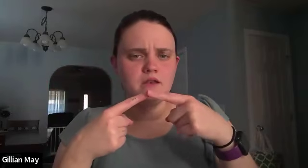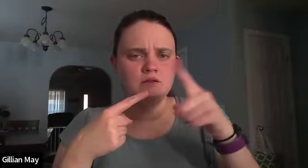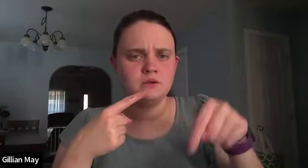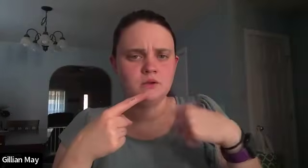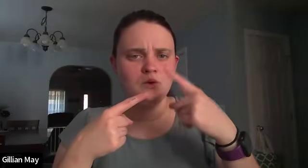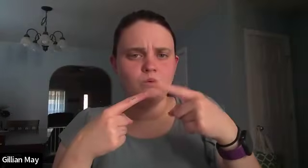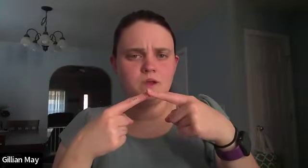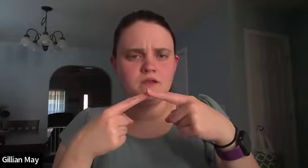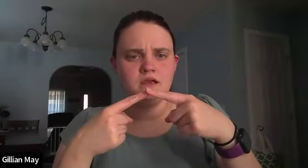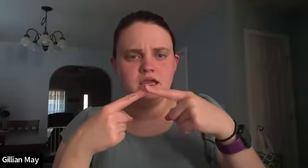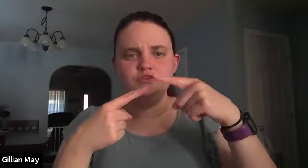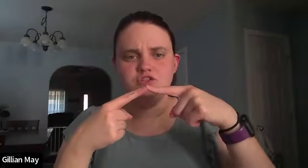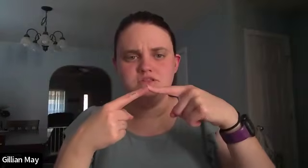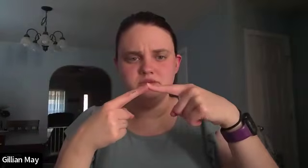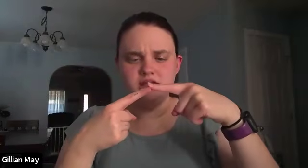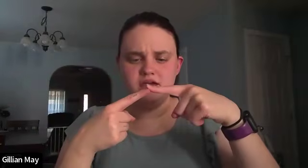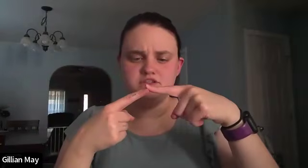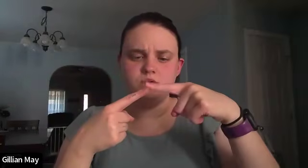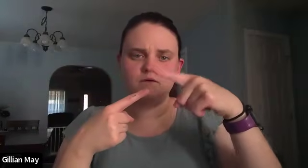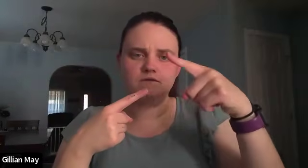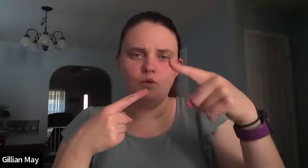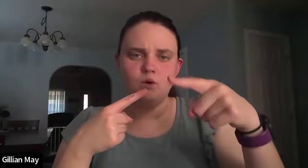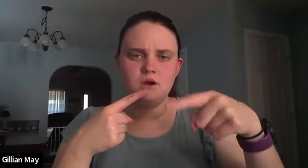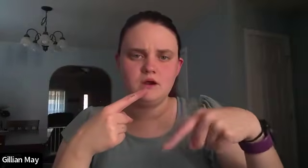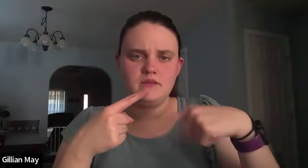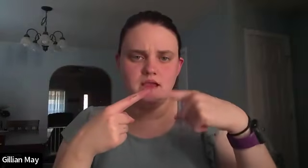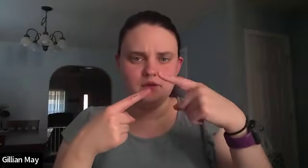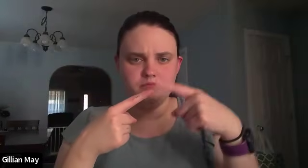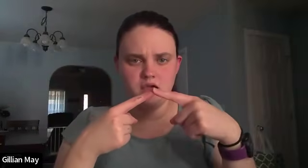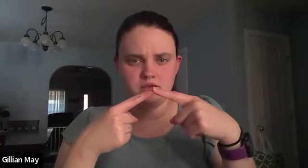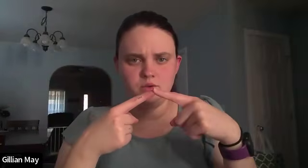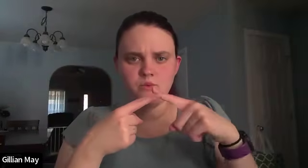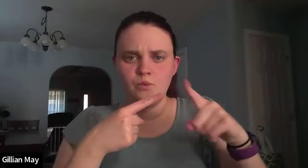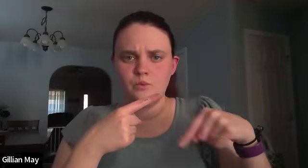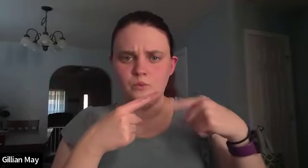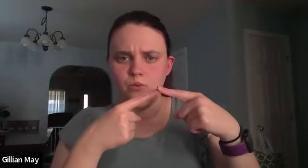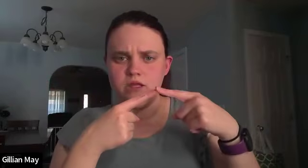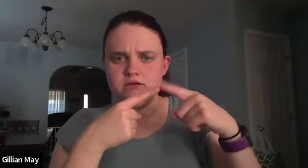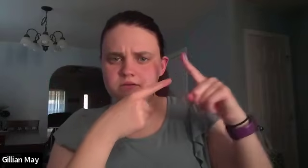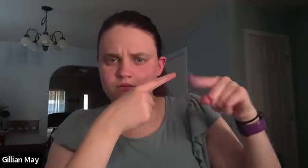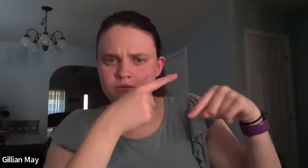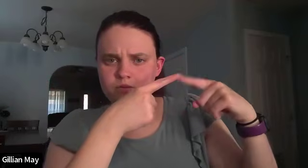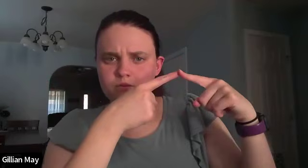When, when. And you do typically have this going forward and then coming back. When,